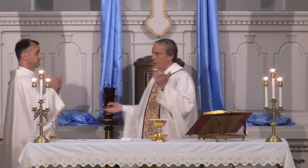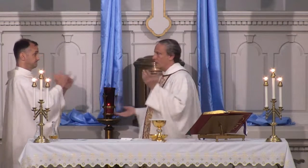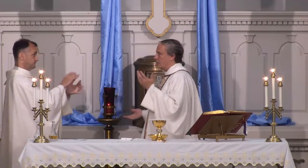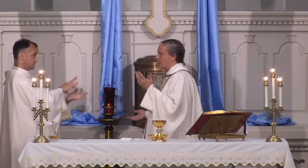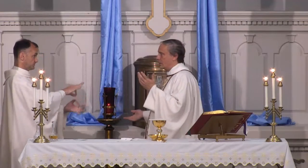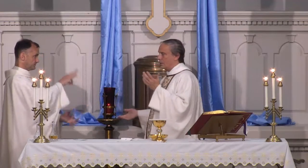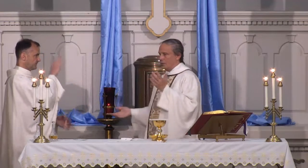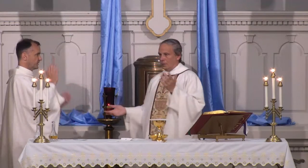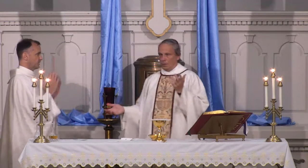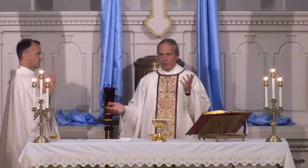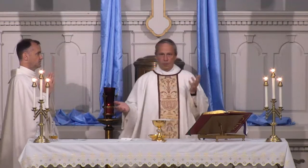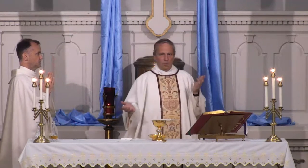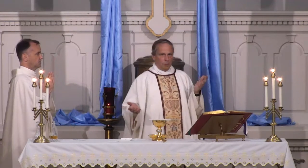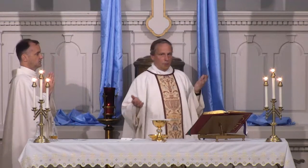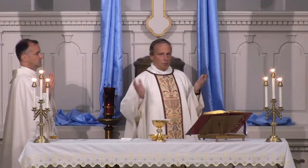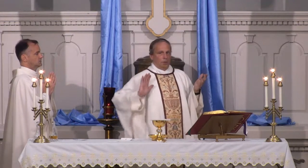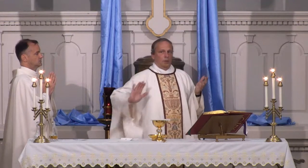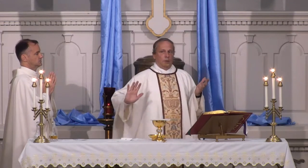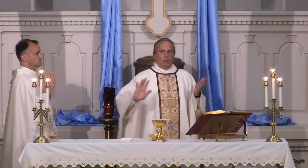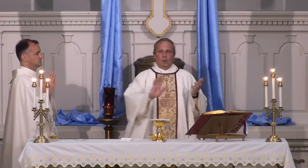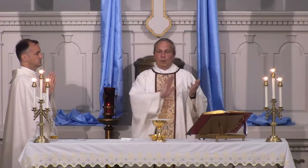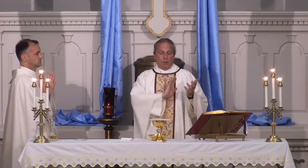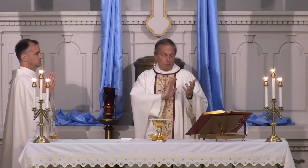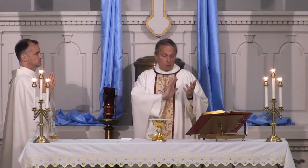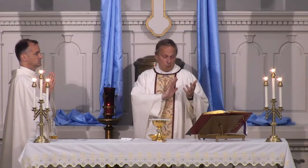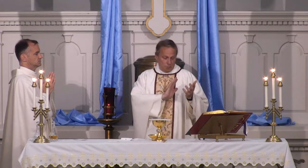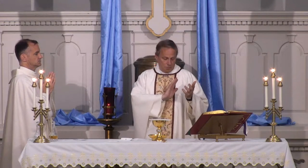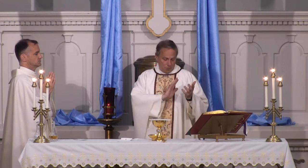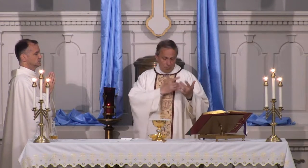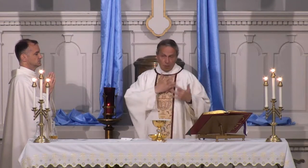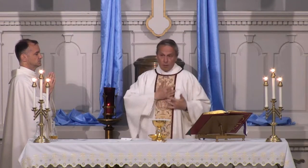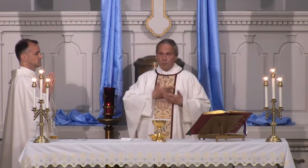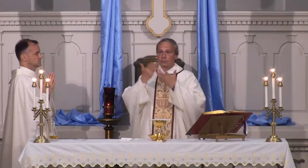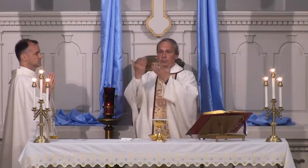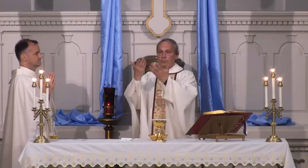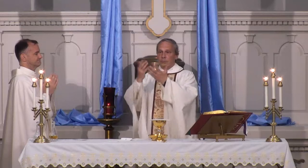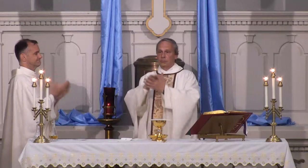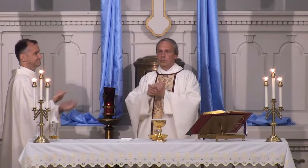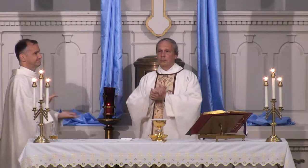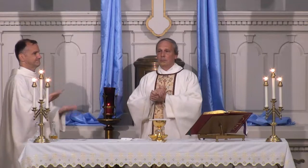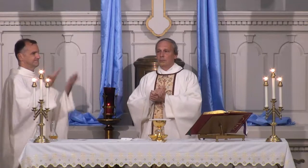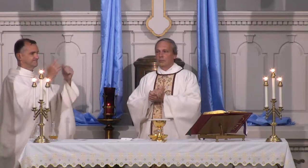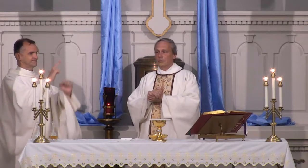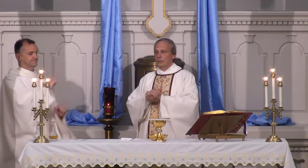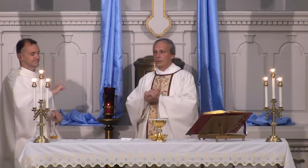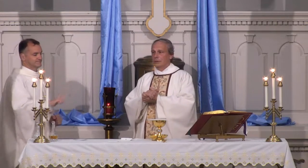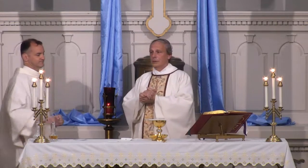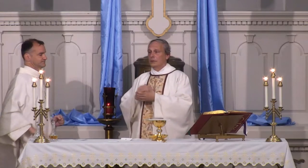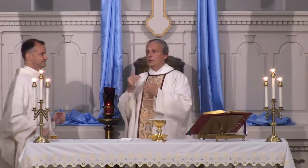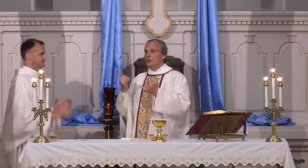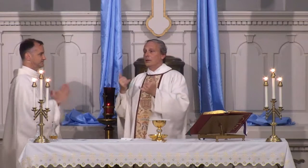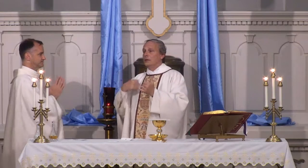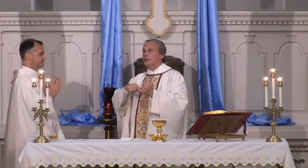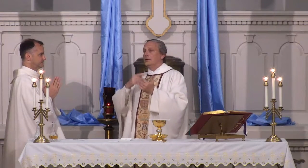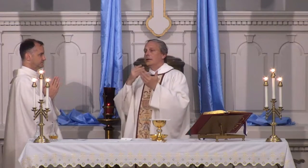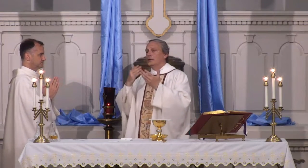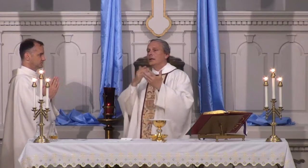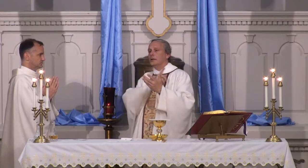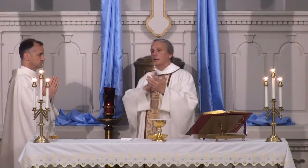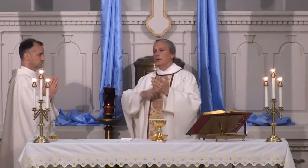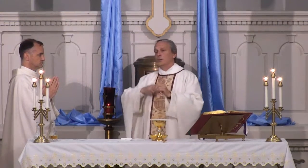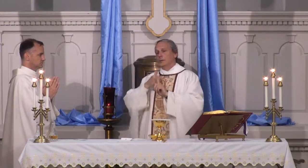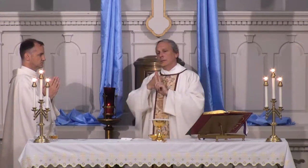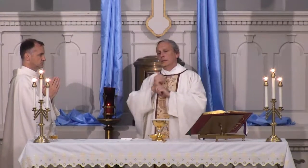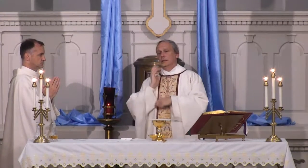The Lord be with you. With your spirit. Lift up your hearts. Lift them up to the Lord. Let us